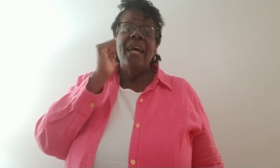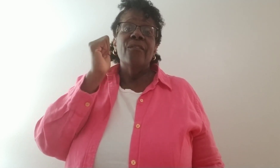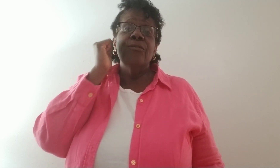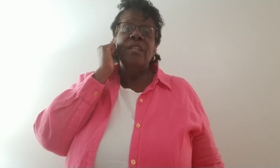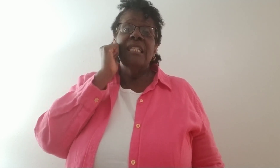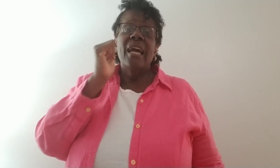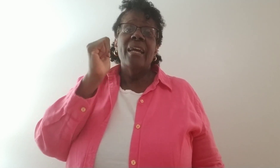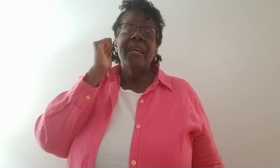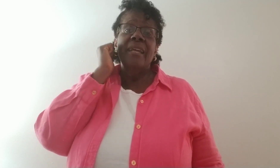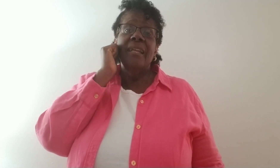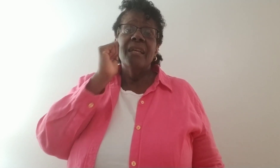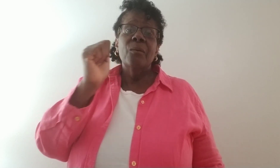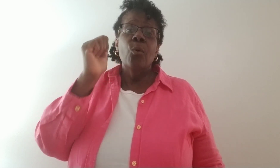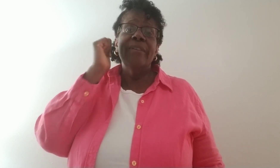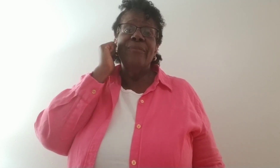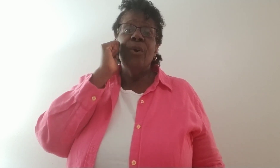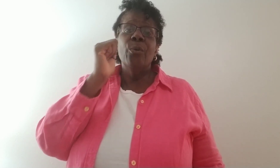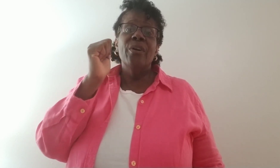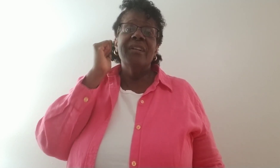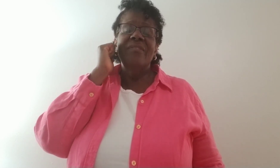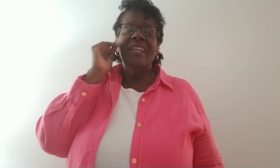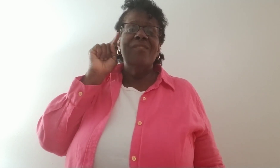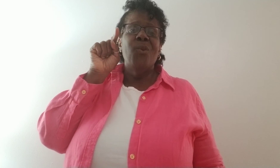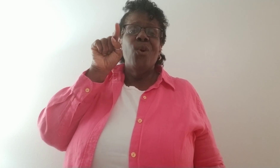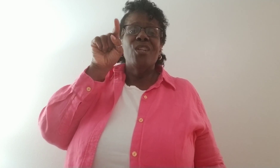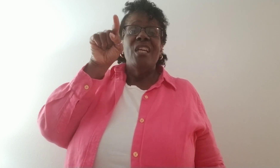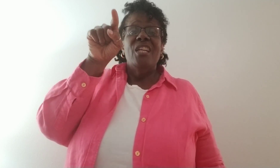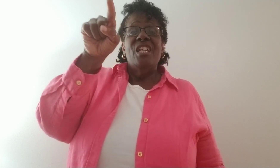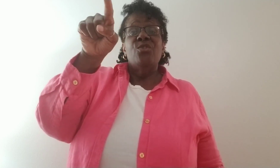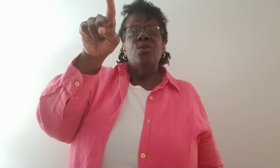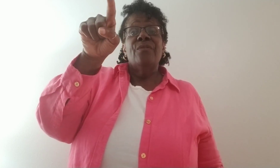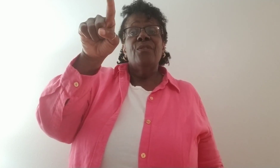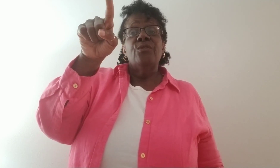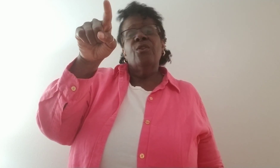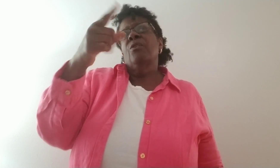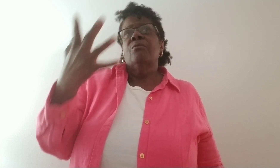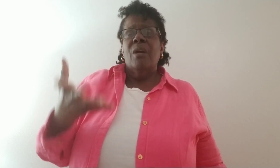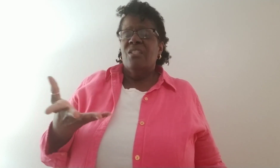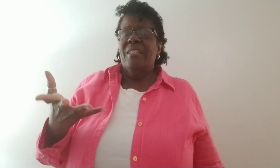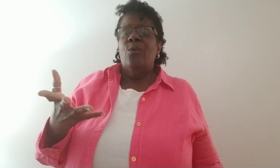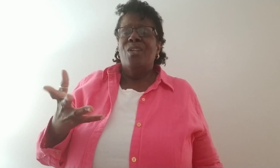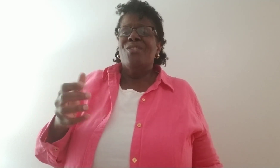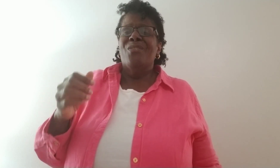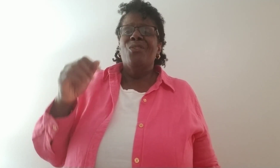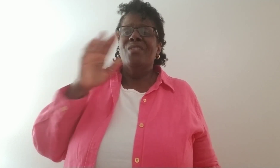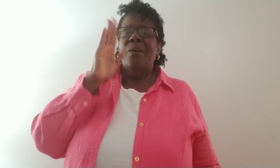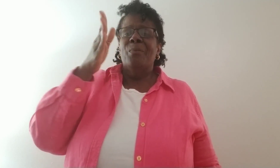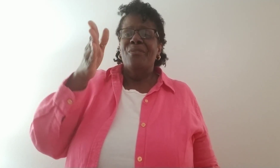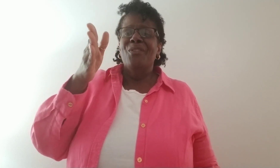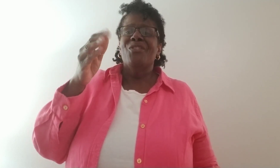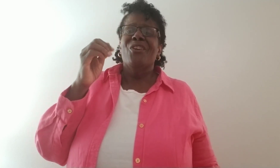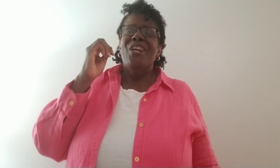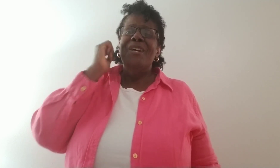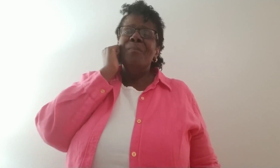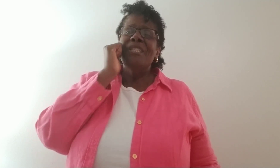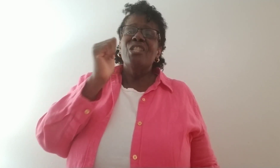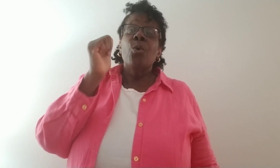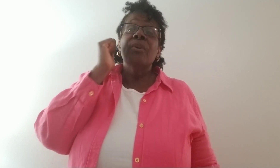every day, going forward. Think of going into the future. Or, well, I shouldn't say going into the future. That would be future. But just going